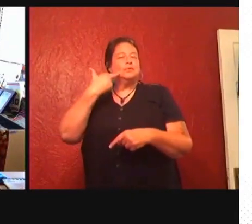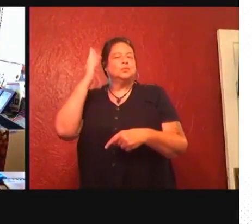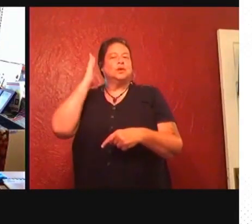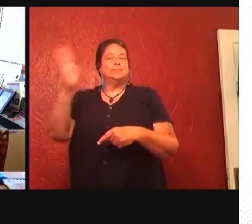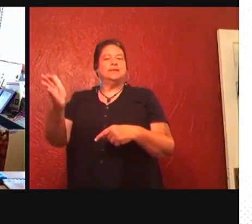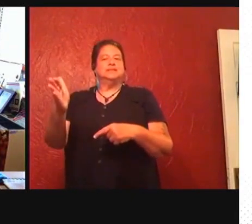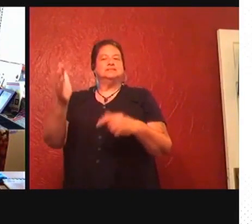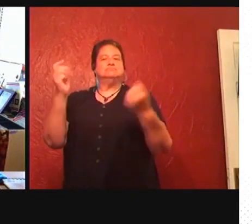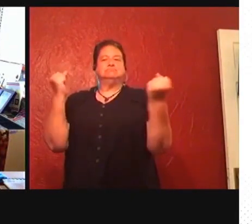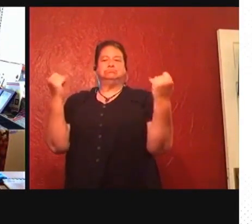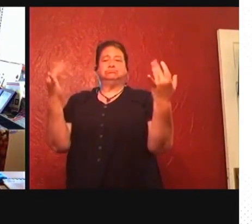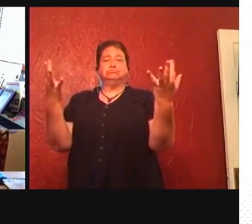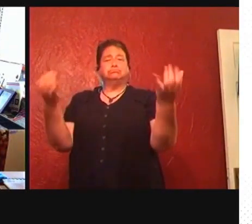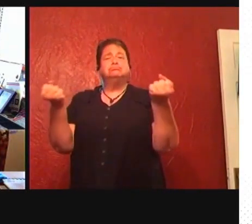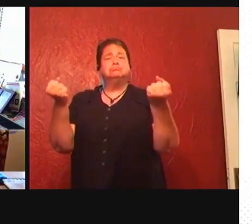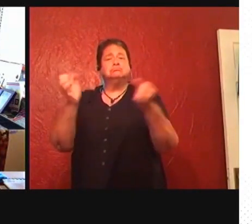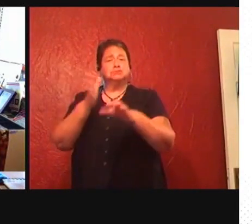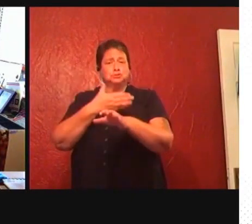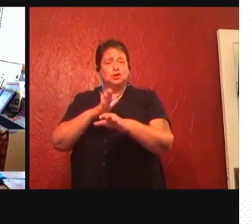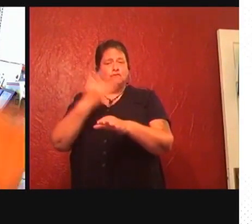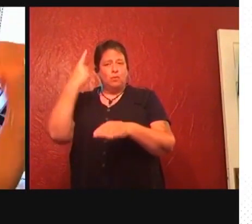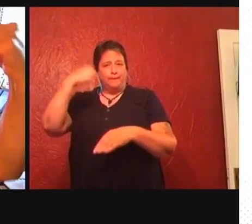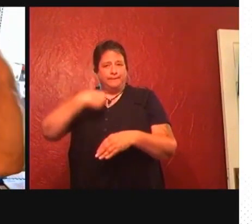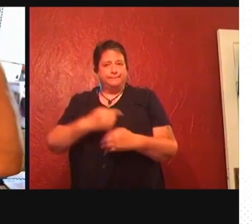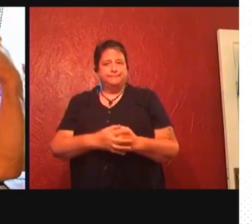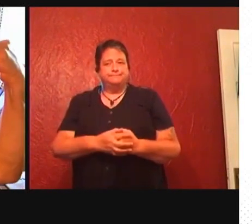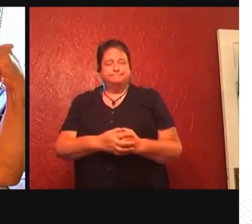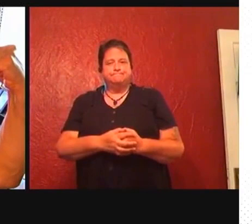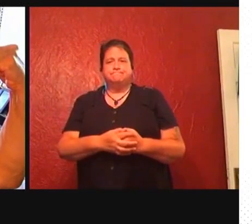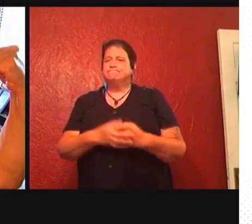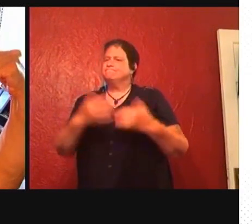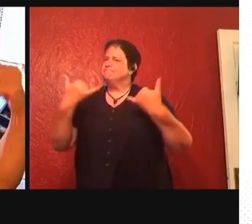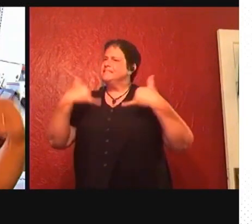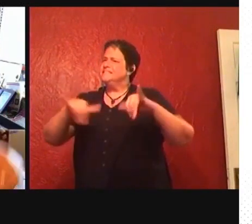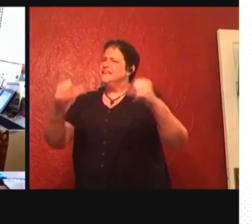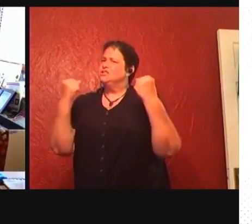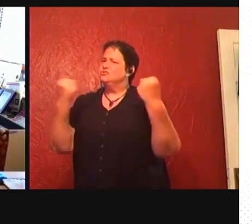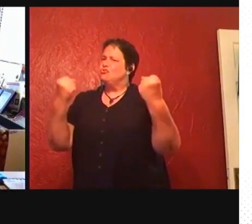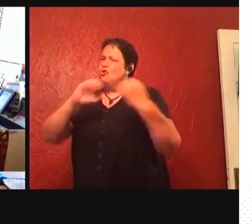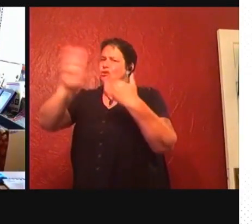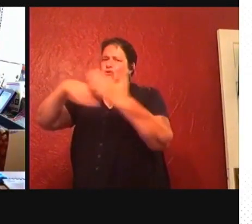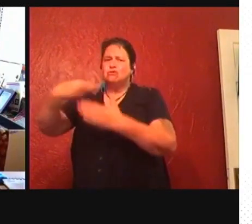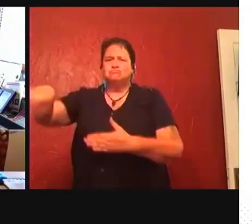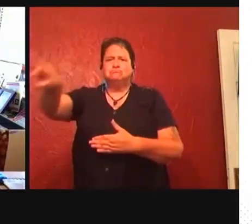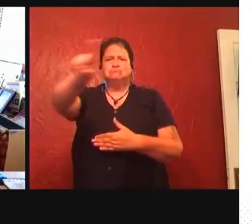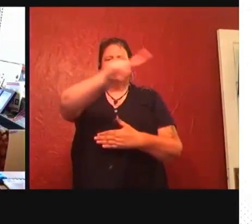the song in American Sign Language. Stay strong, everybody.